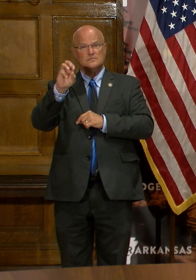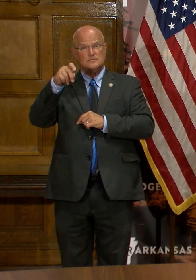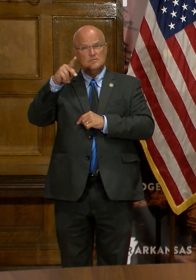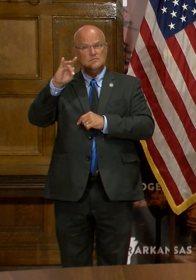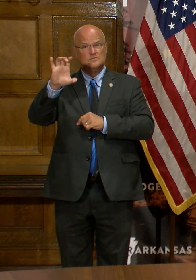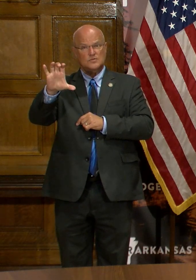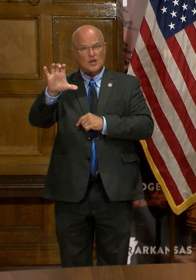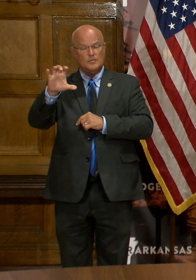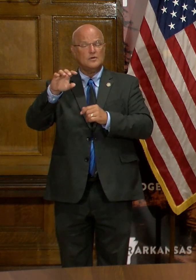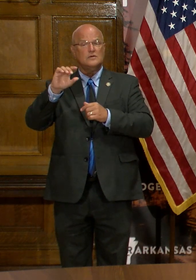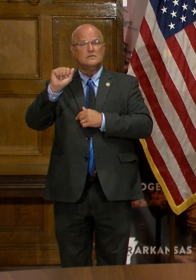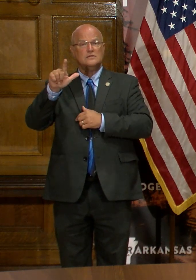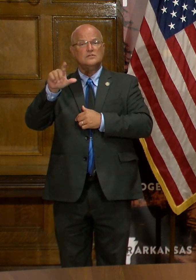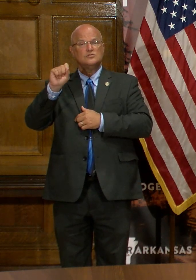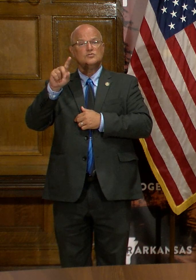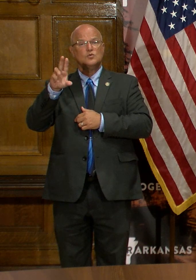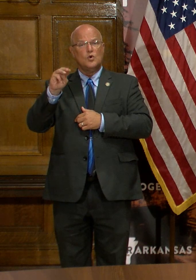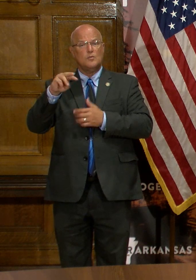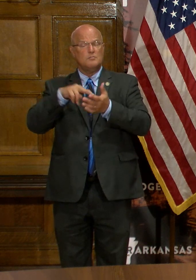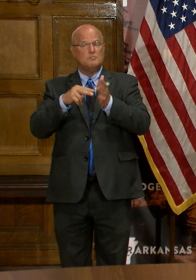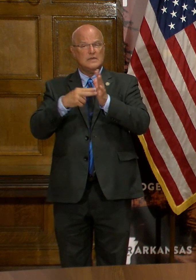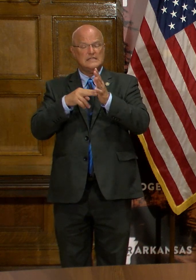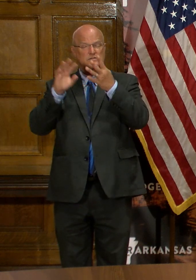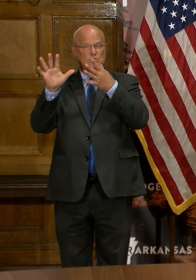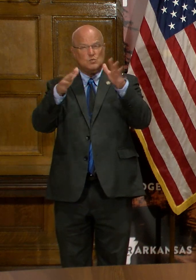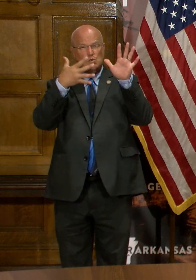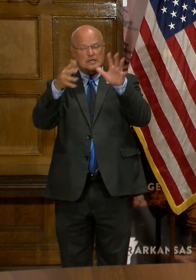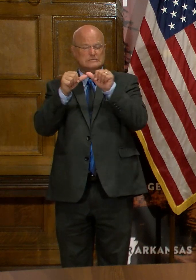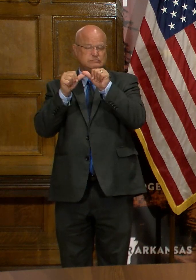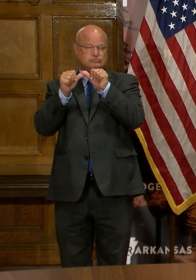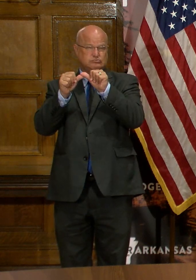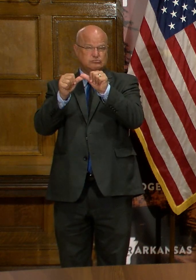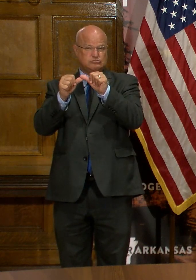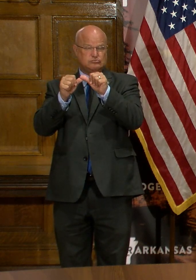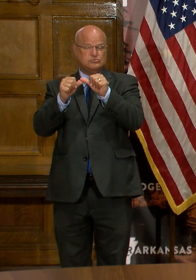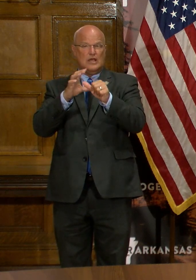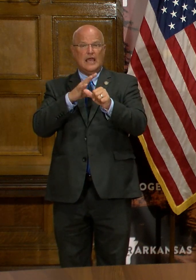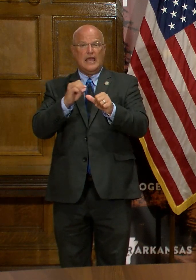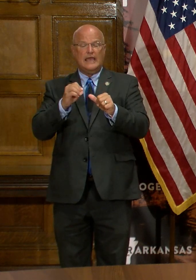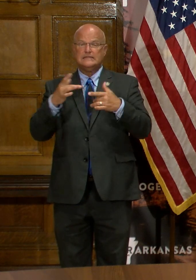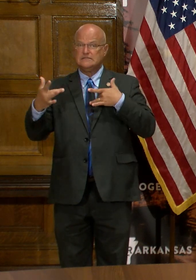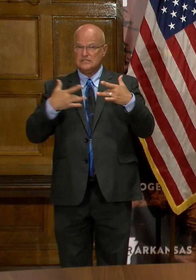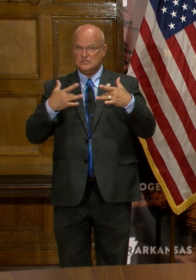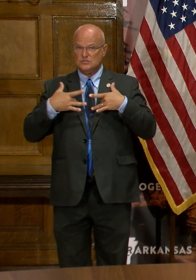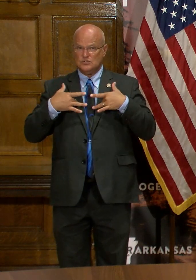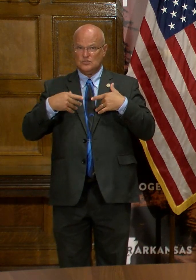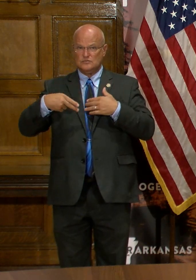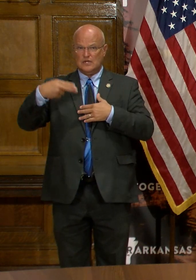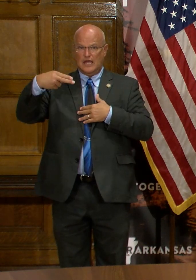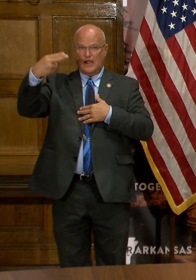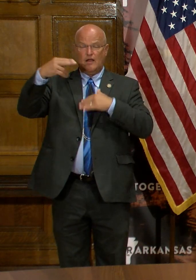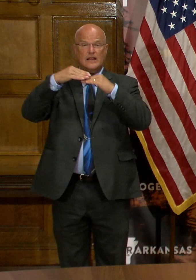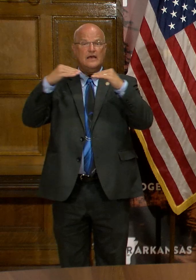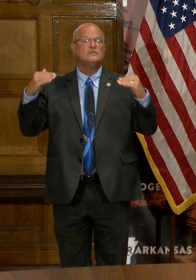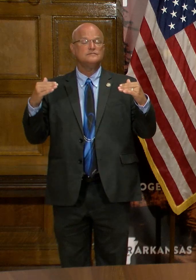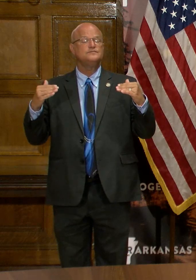high level of sustained winds, and that would raise the level of concern even to a higher